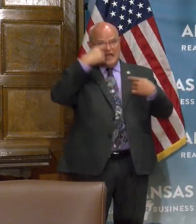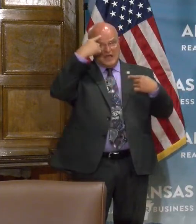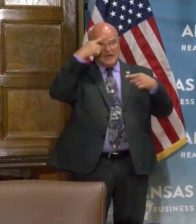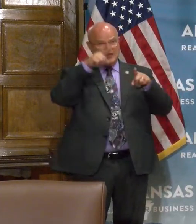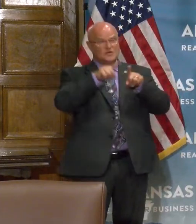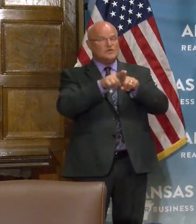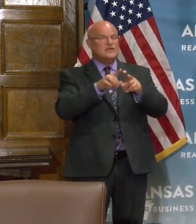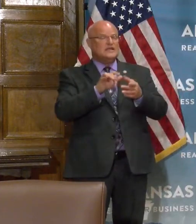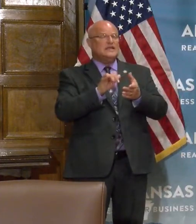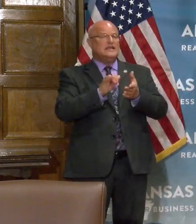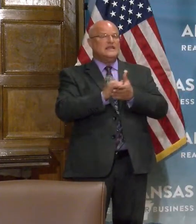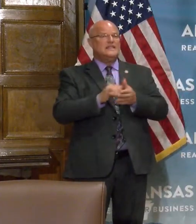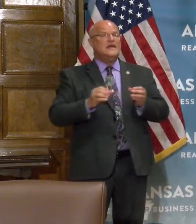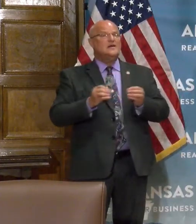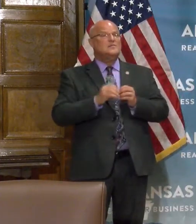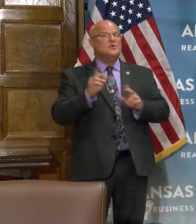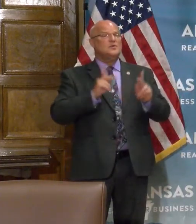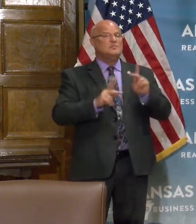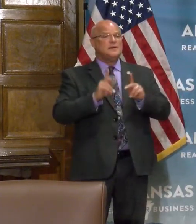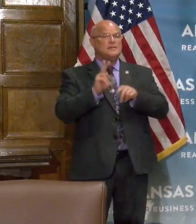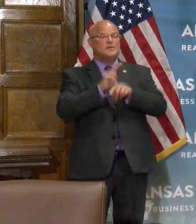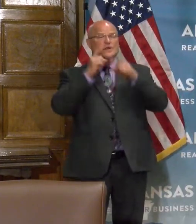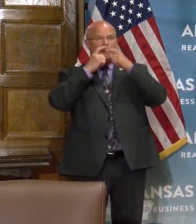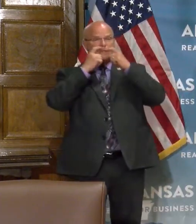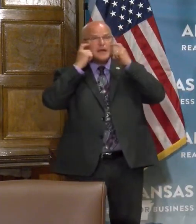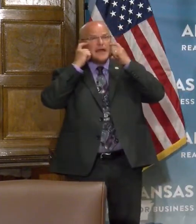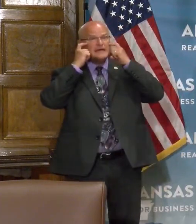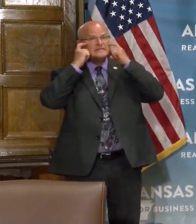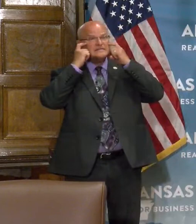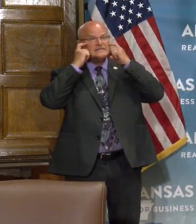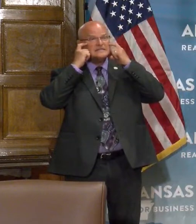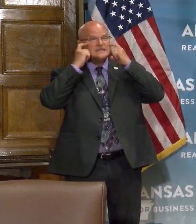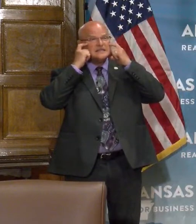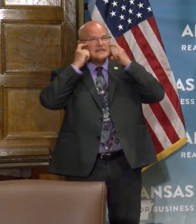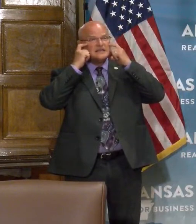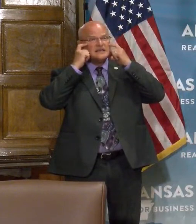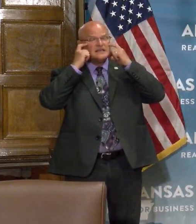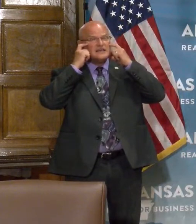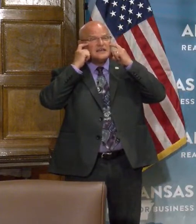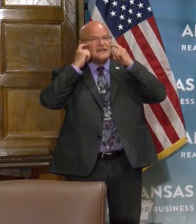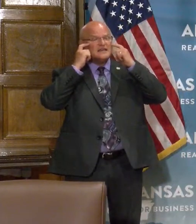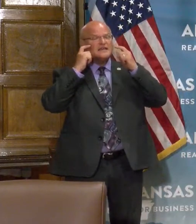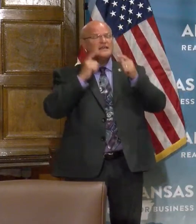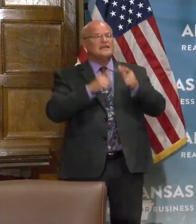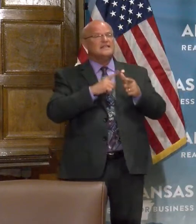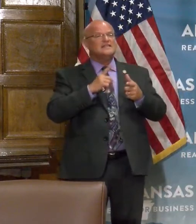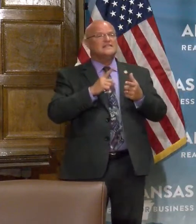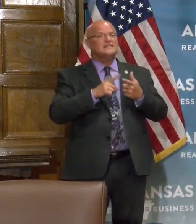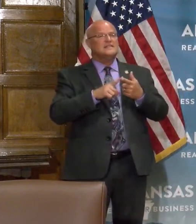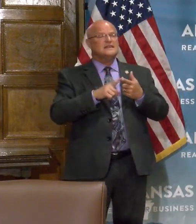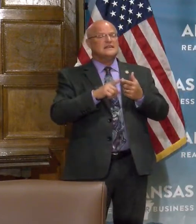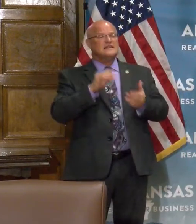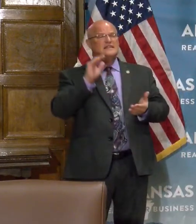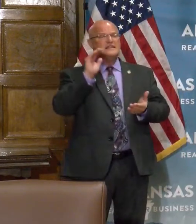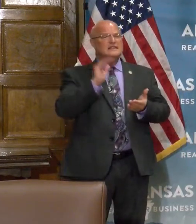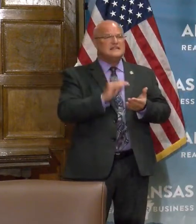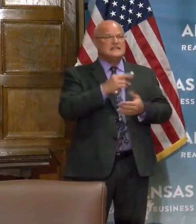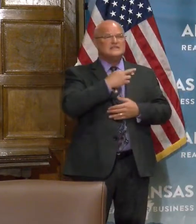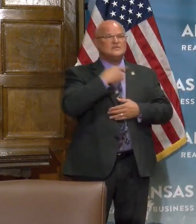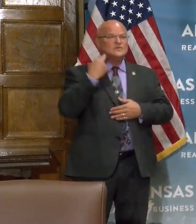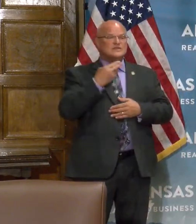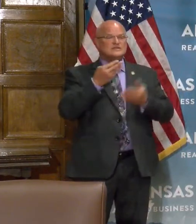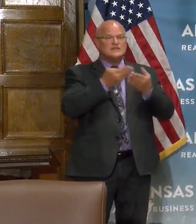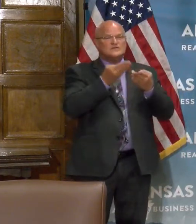it, that more people that wear a mask, then the least risk